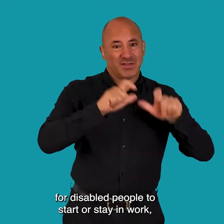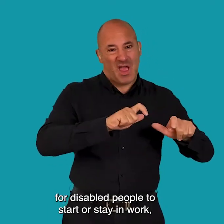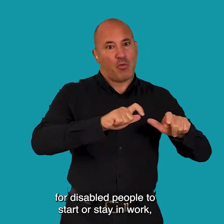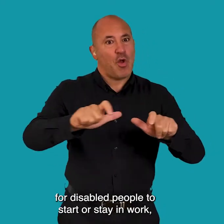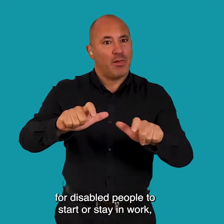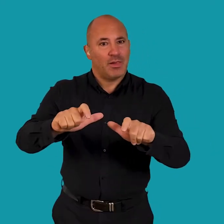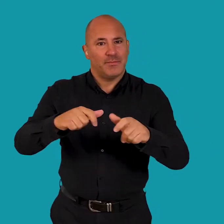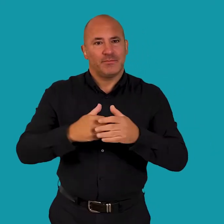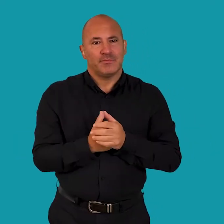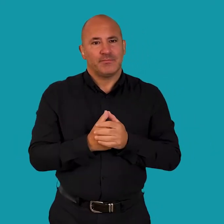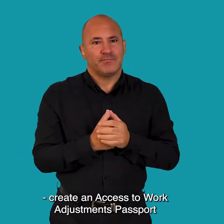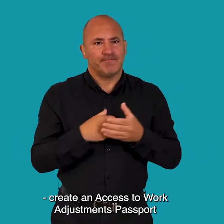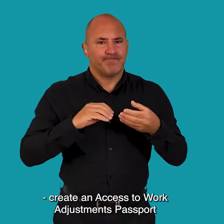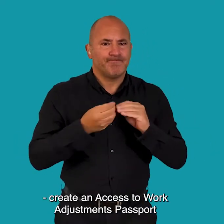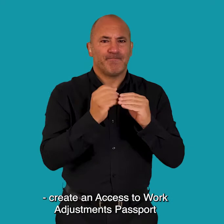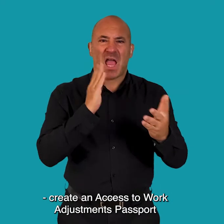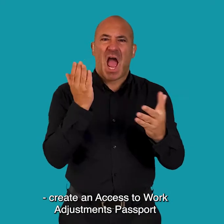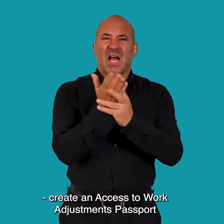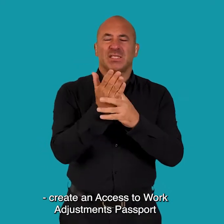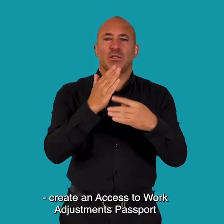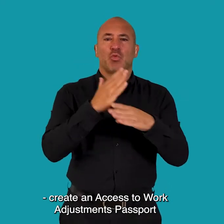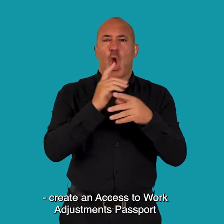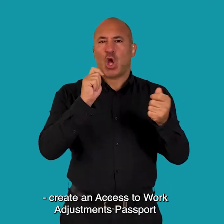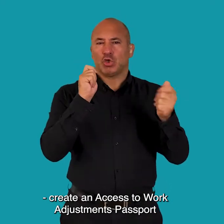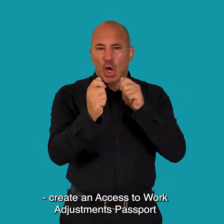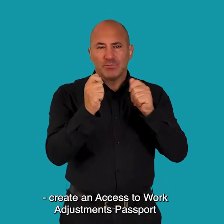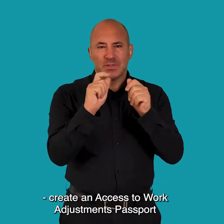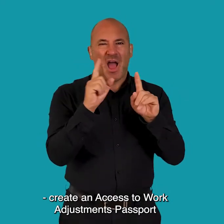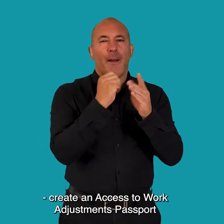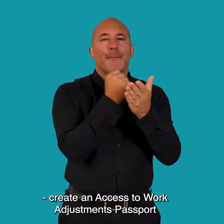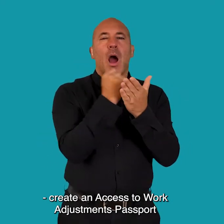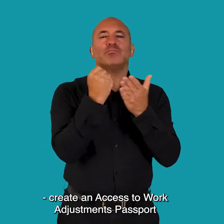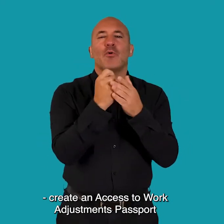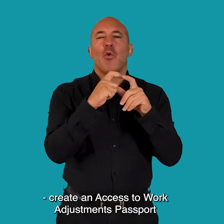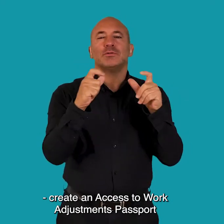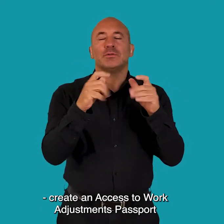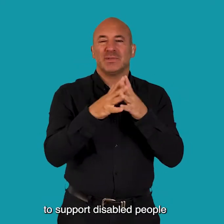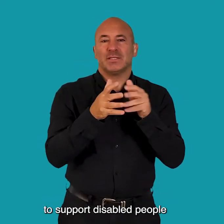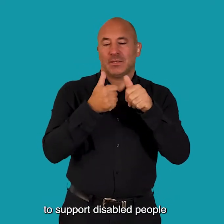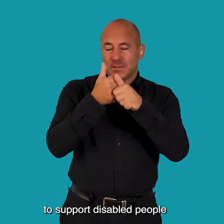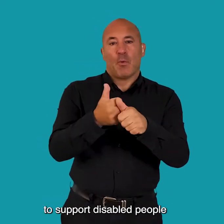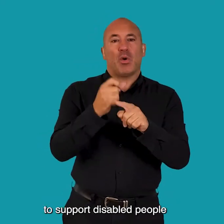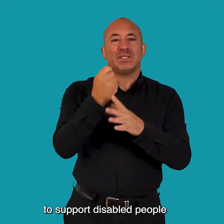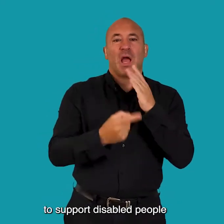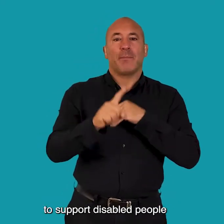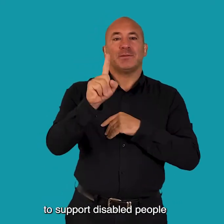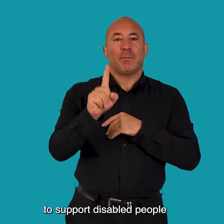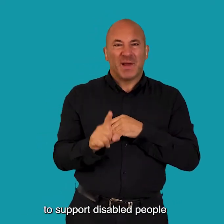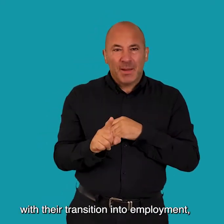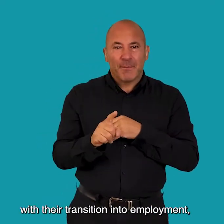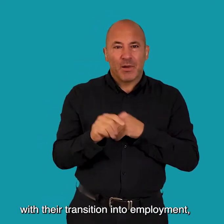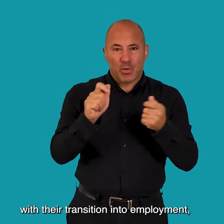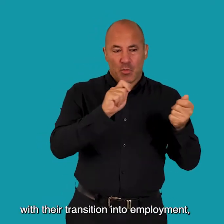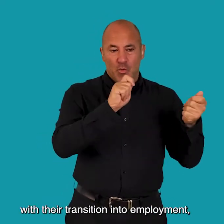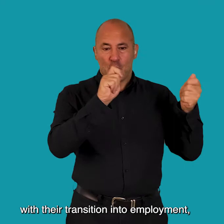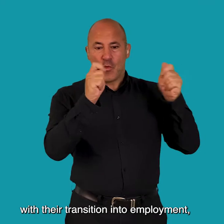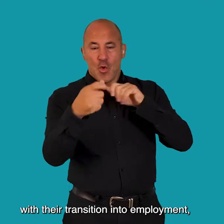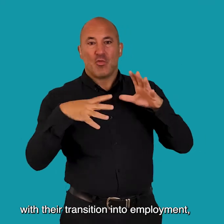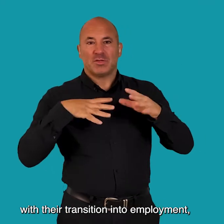work, create an Access to Work Adjustments Passport to support disabled people with their transition into